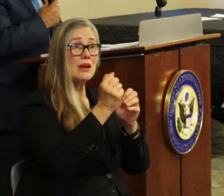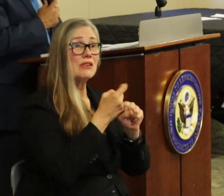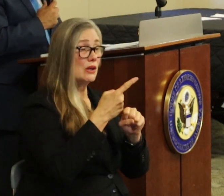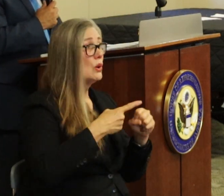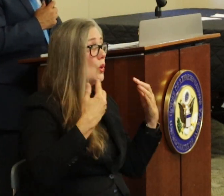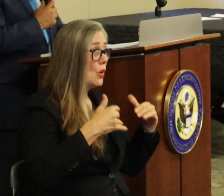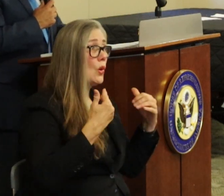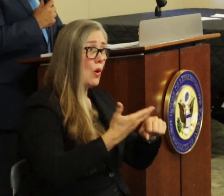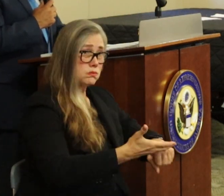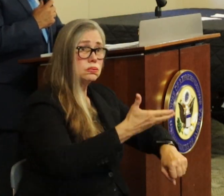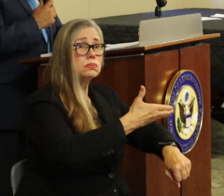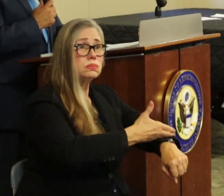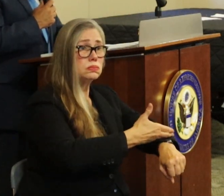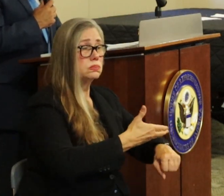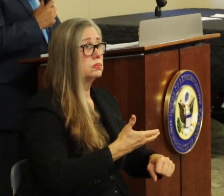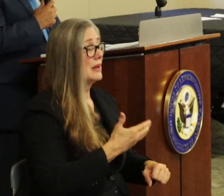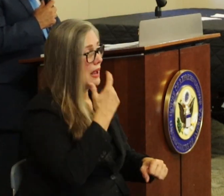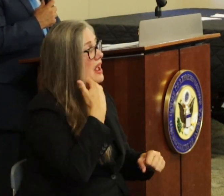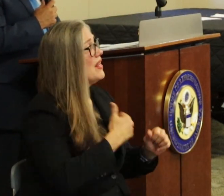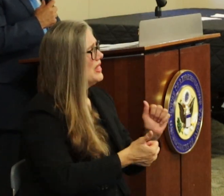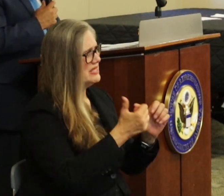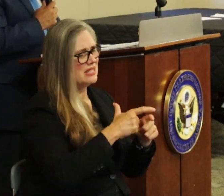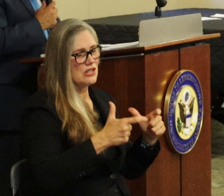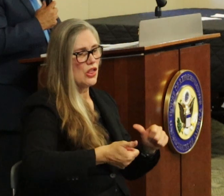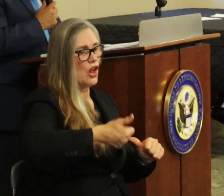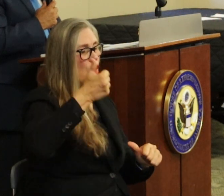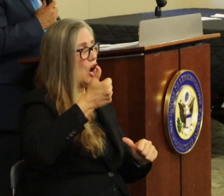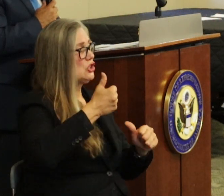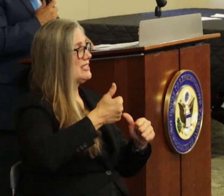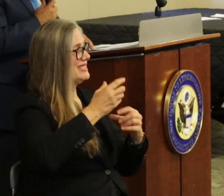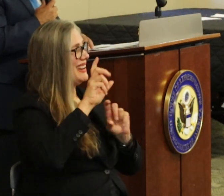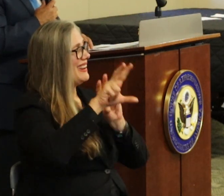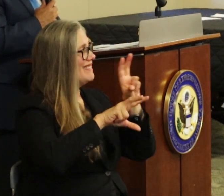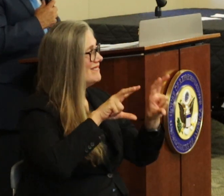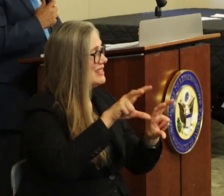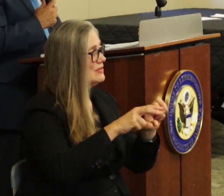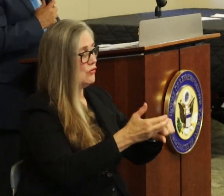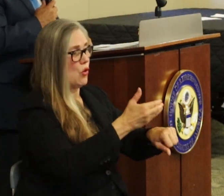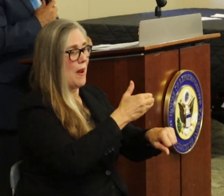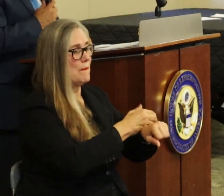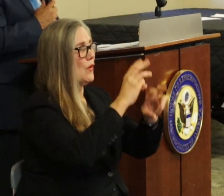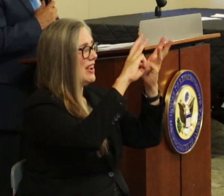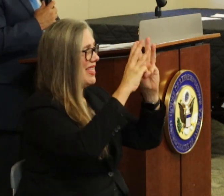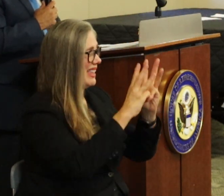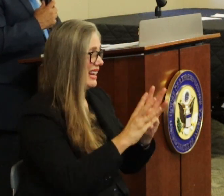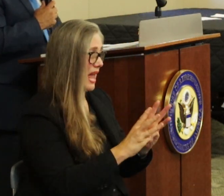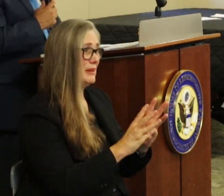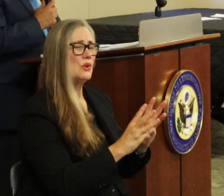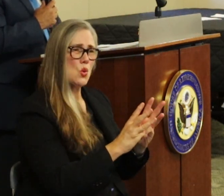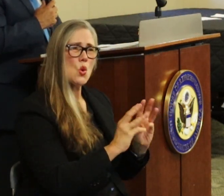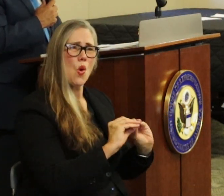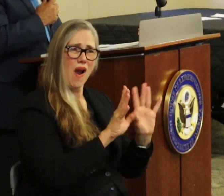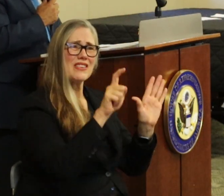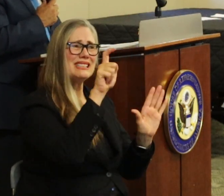deal. This is the largest climate investment in US history, which is clearly needed given the climate crisis